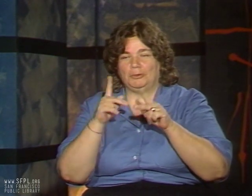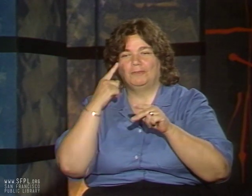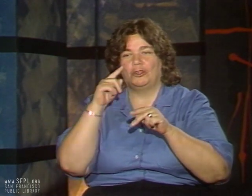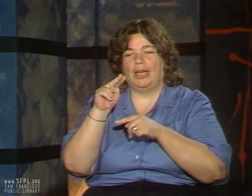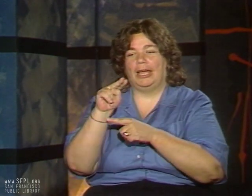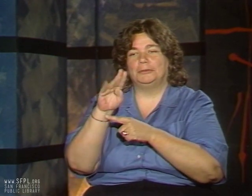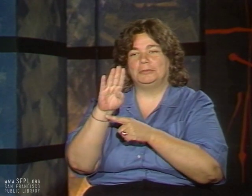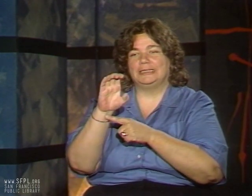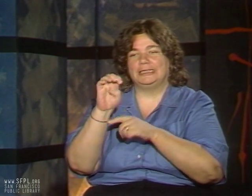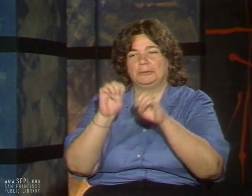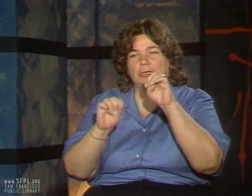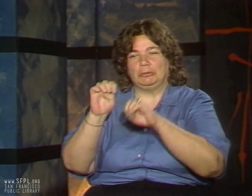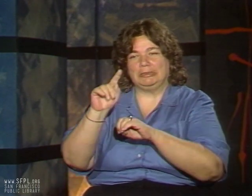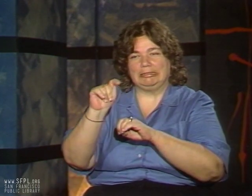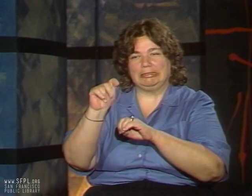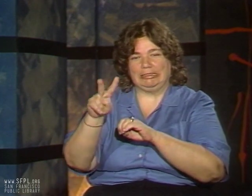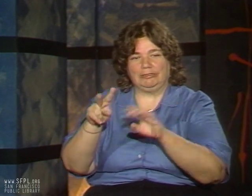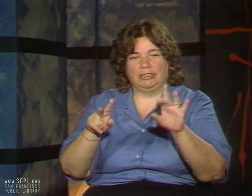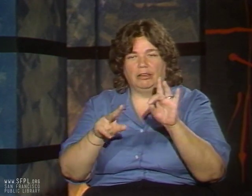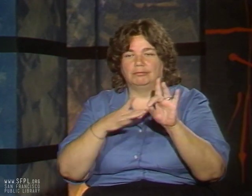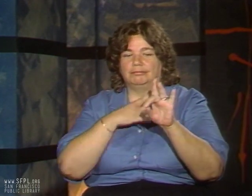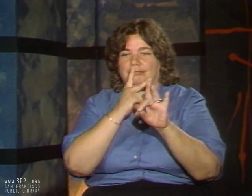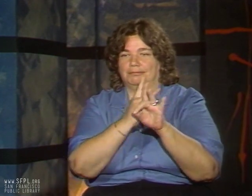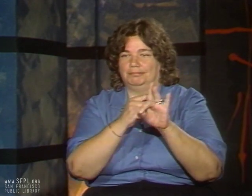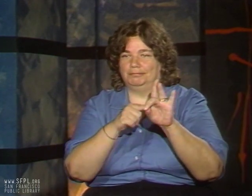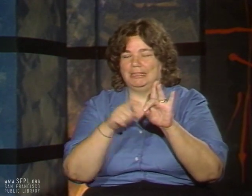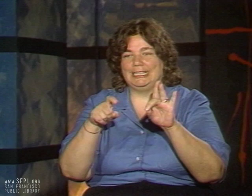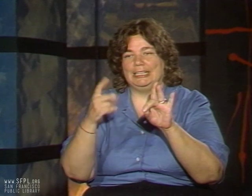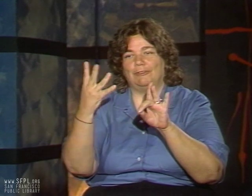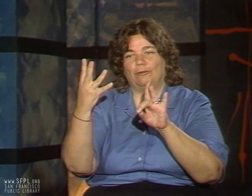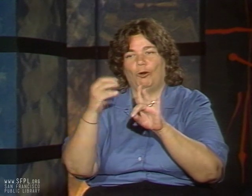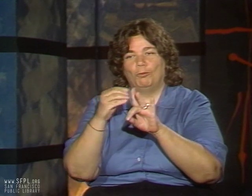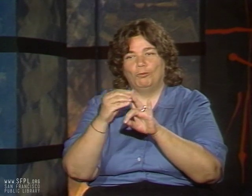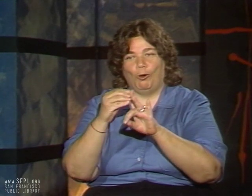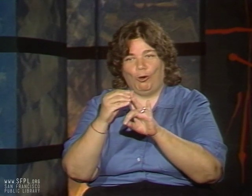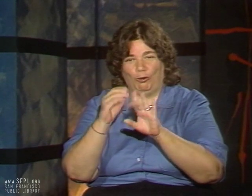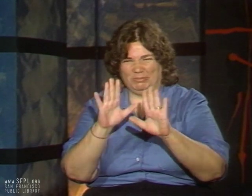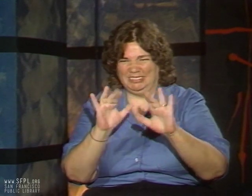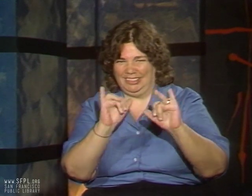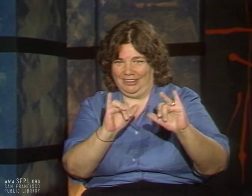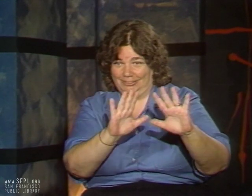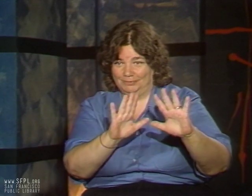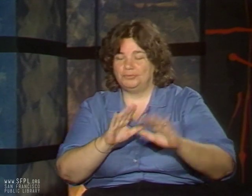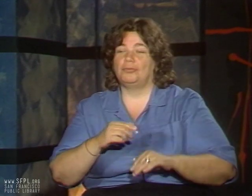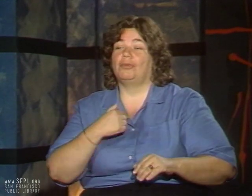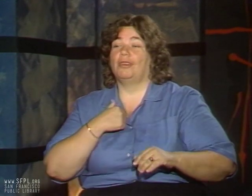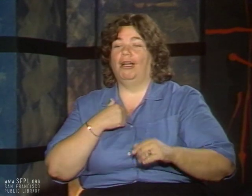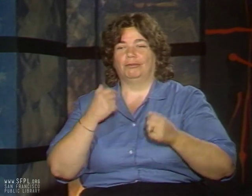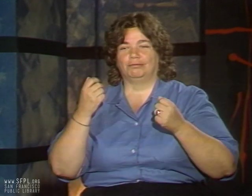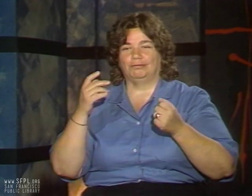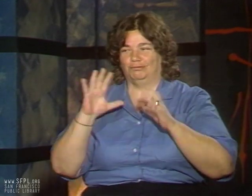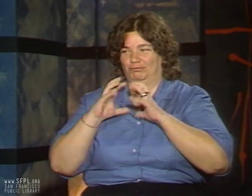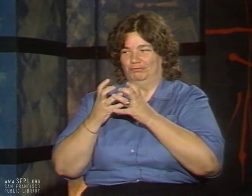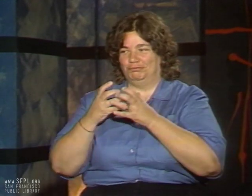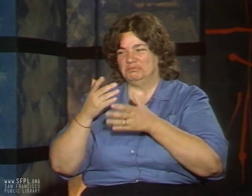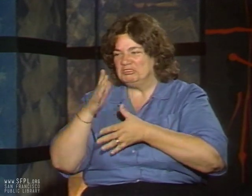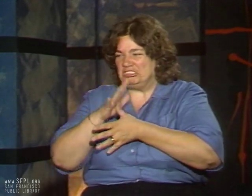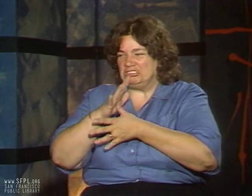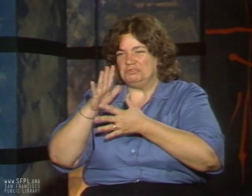had just chosen 8 actors for an NBC special and were scouting for 4 more. About then, several of us from college drove up to New